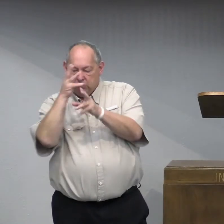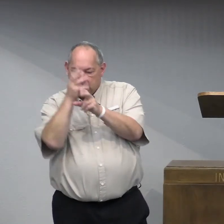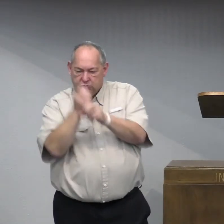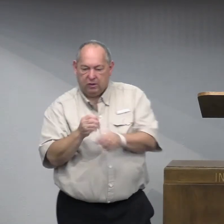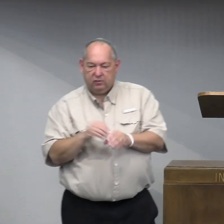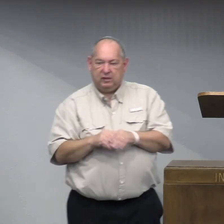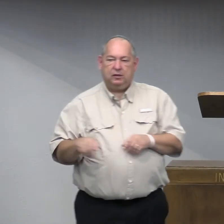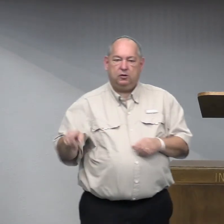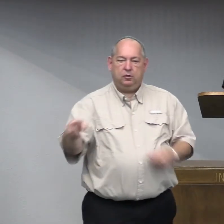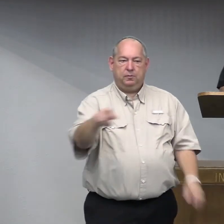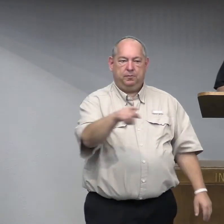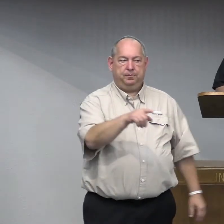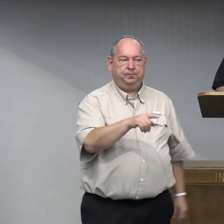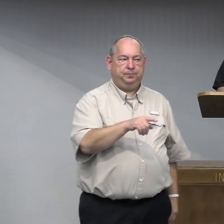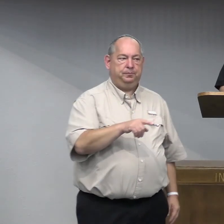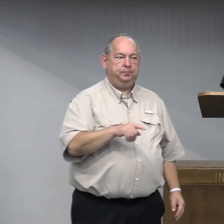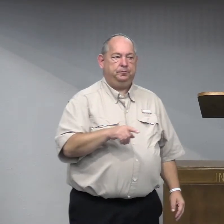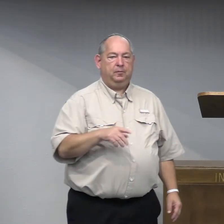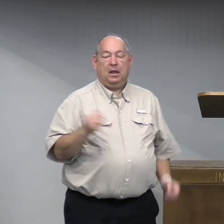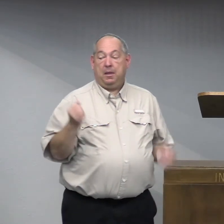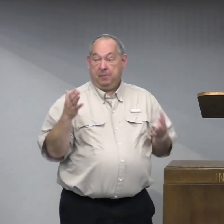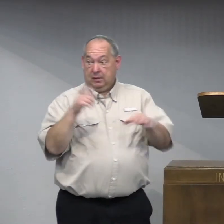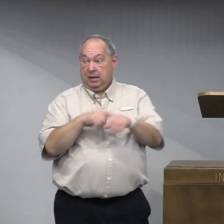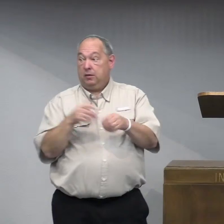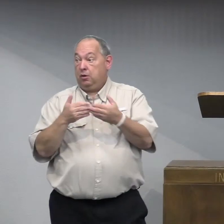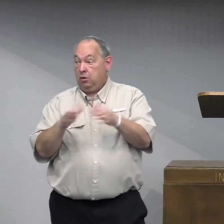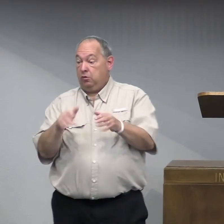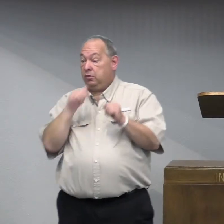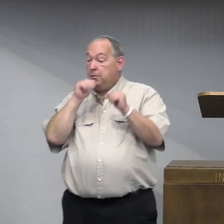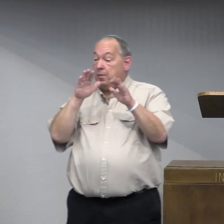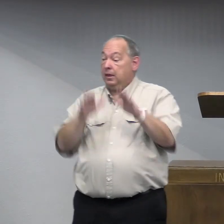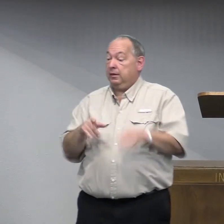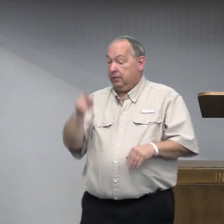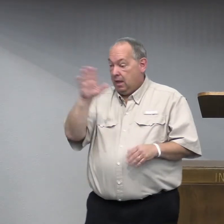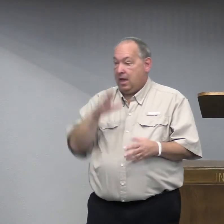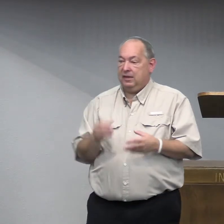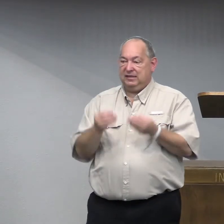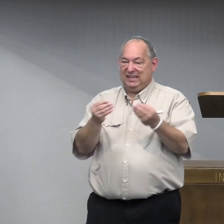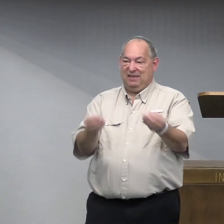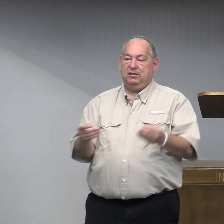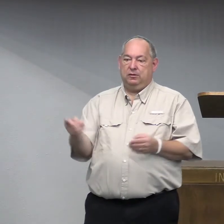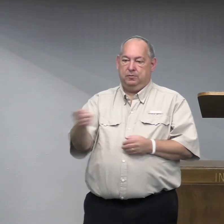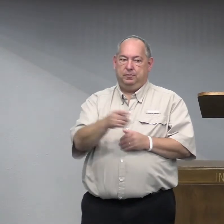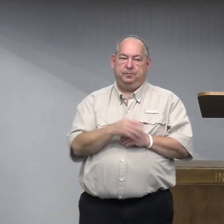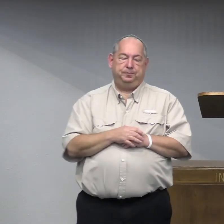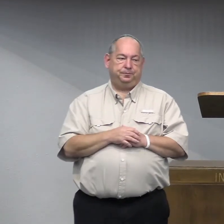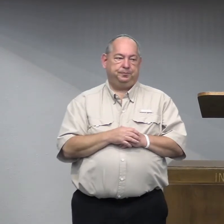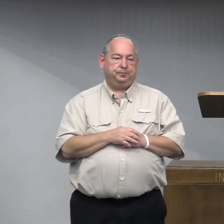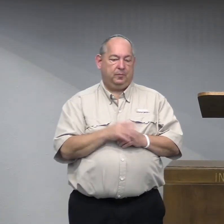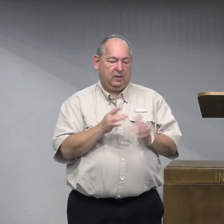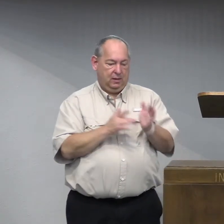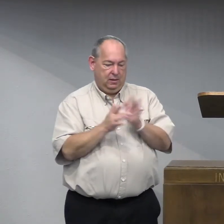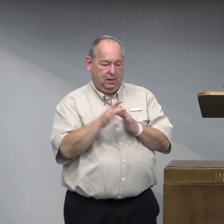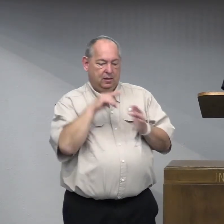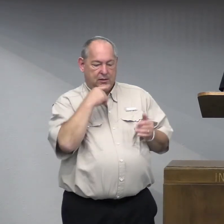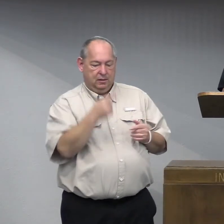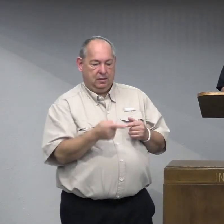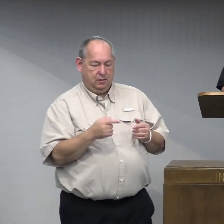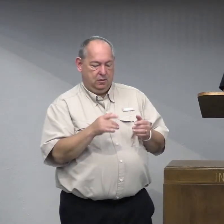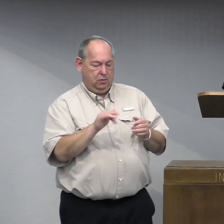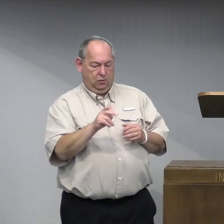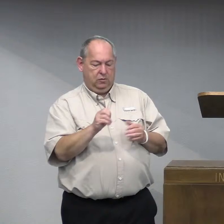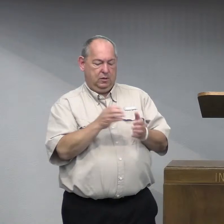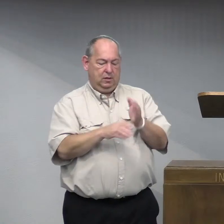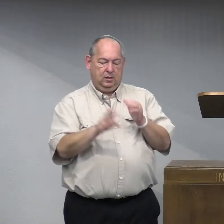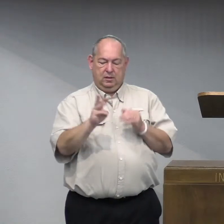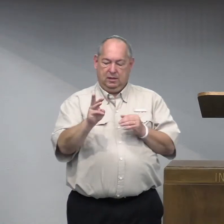you, and many times you lose the blessings that God has given you. Jesus said in Luke 16:10, one